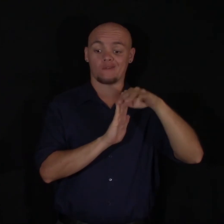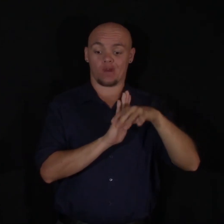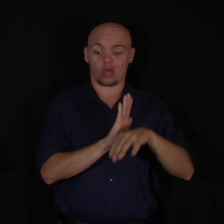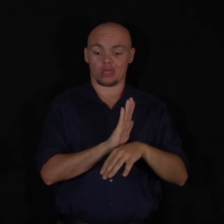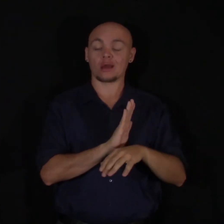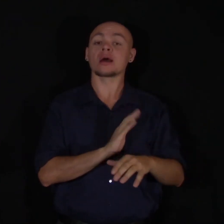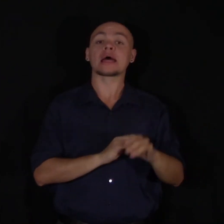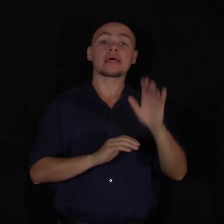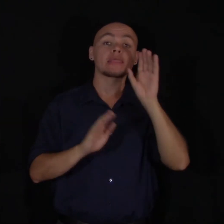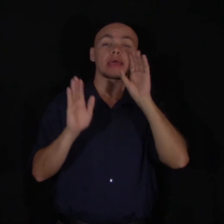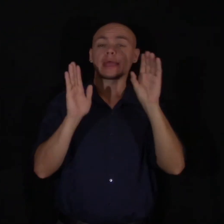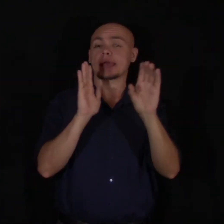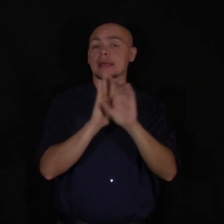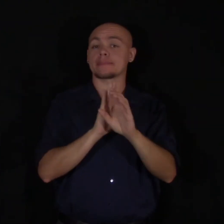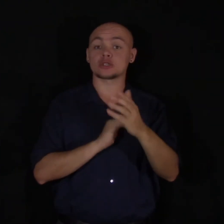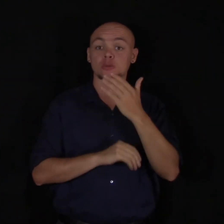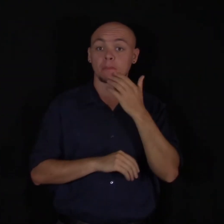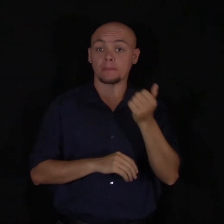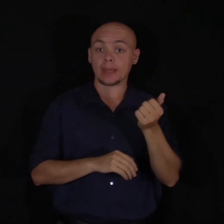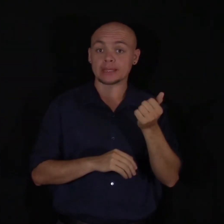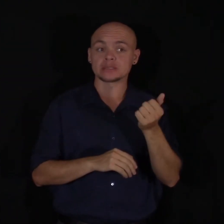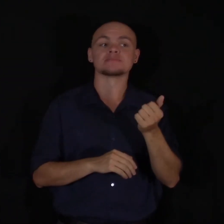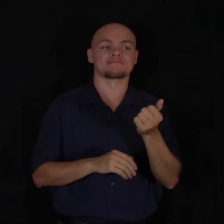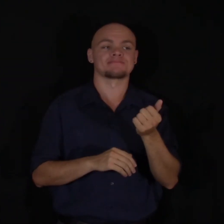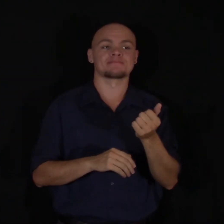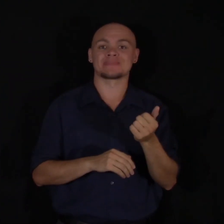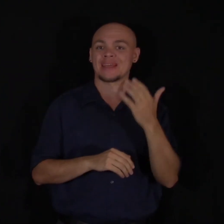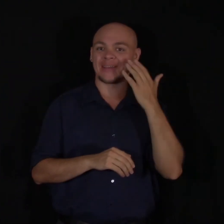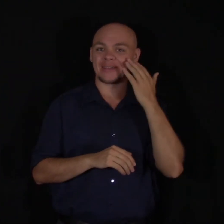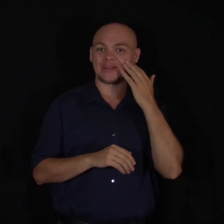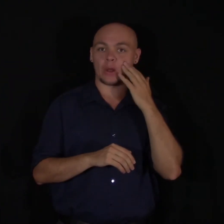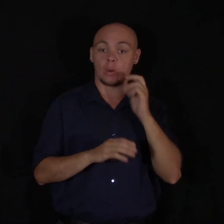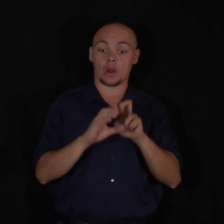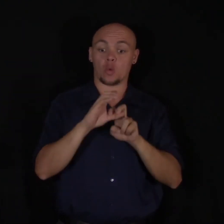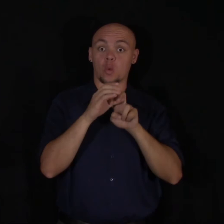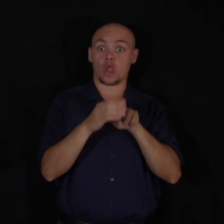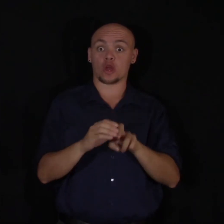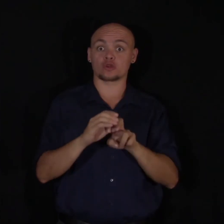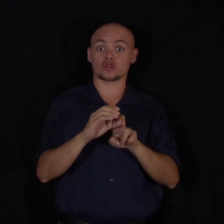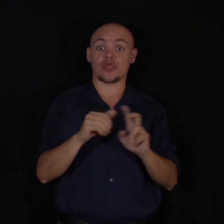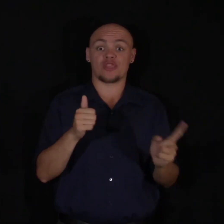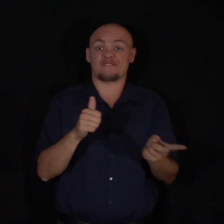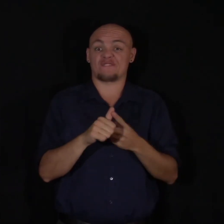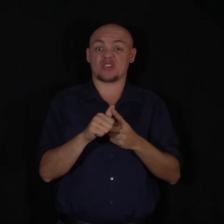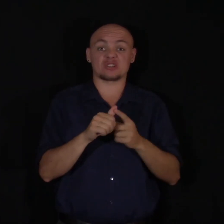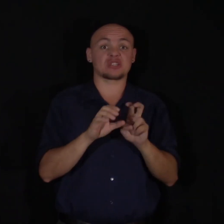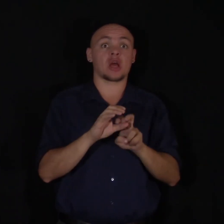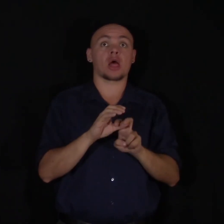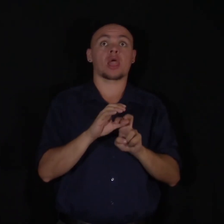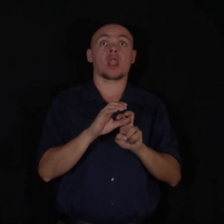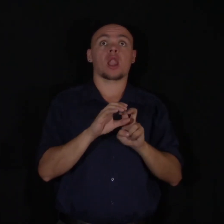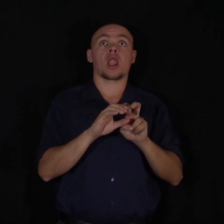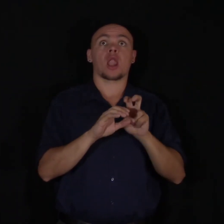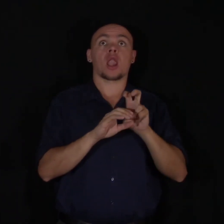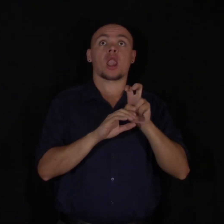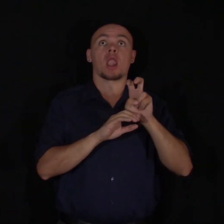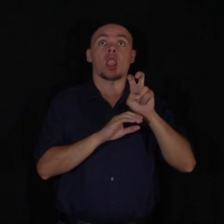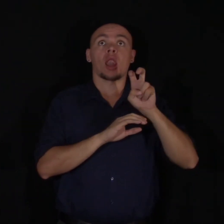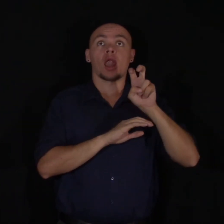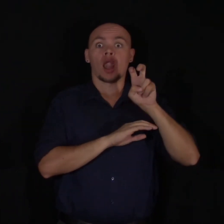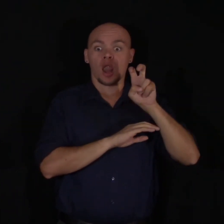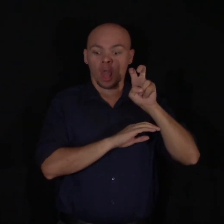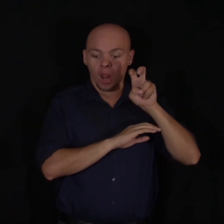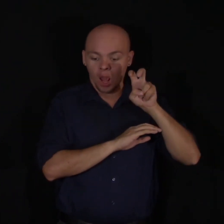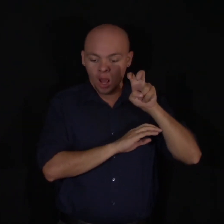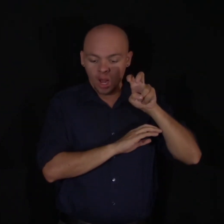describes it for me is that first hill in a roller coaster. It's the steepest one. And even if you've never been on